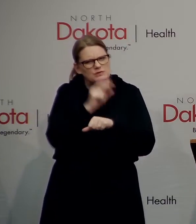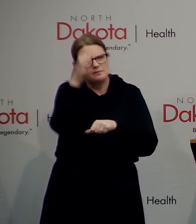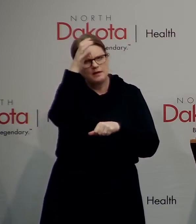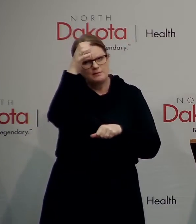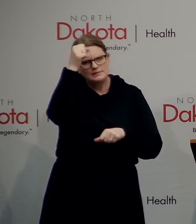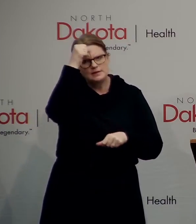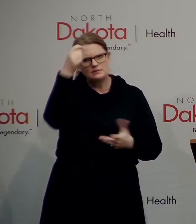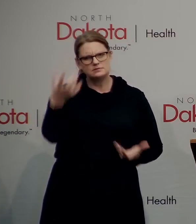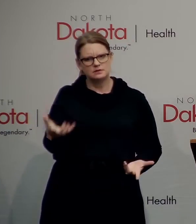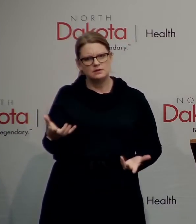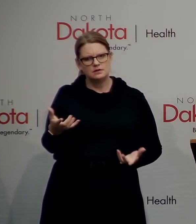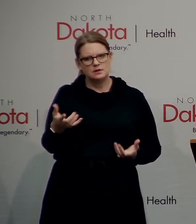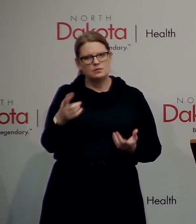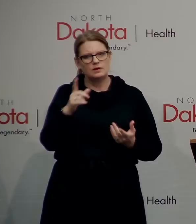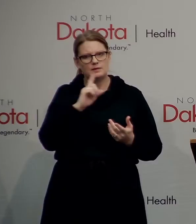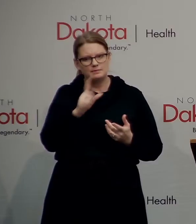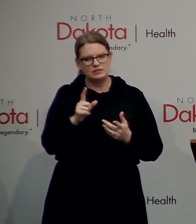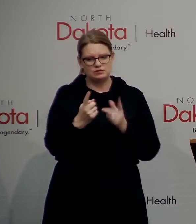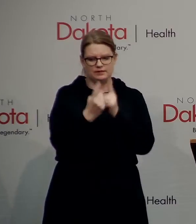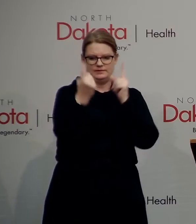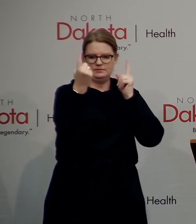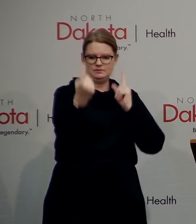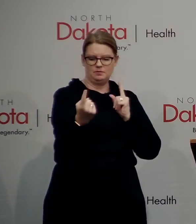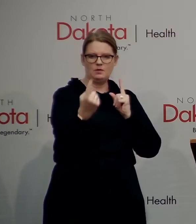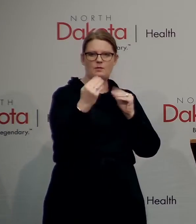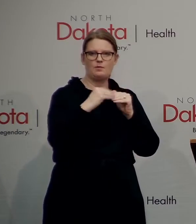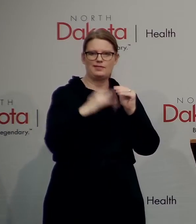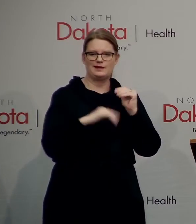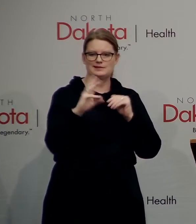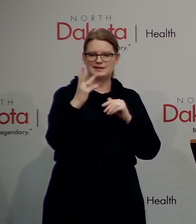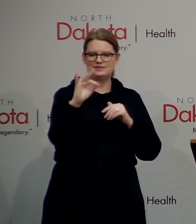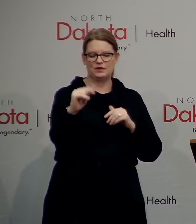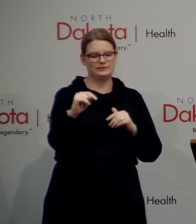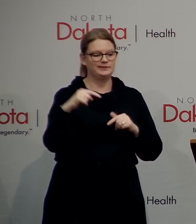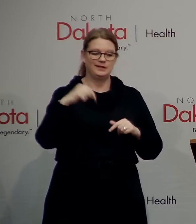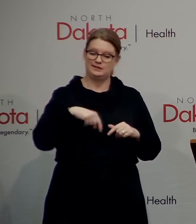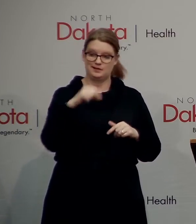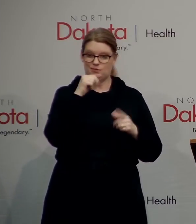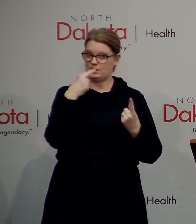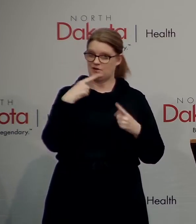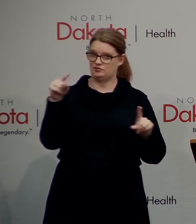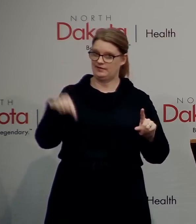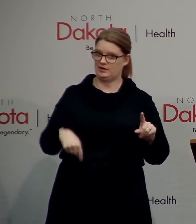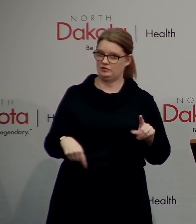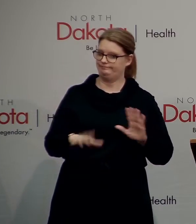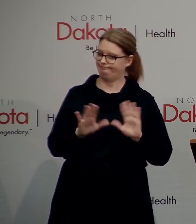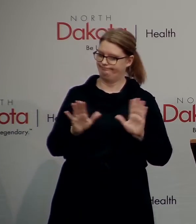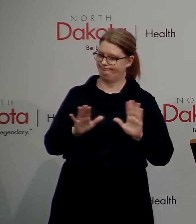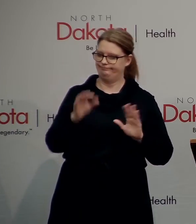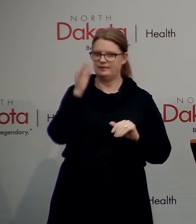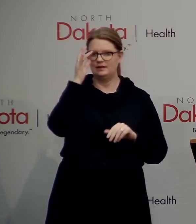here is to try to make sure that you've got distance of more than 6 feet. And I know we're not quite achieving that on stage here, but